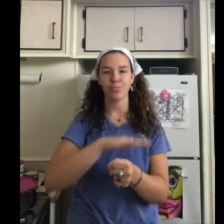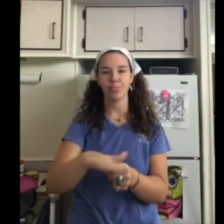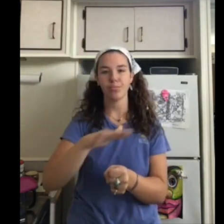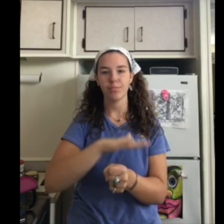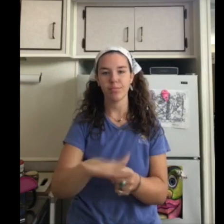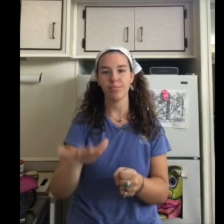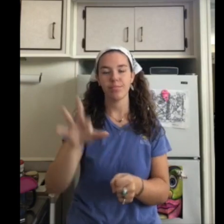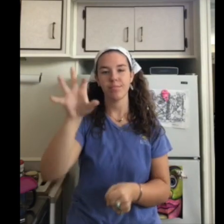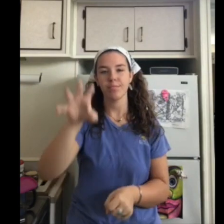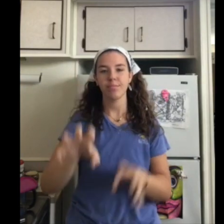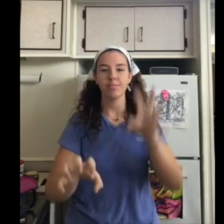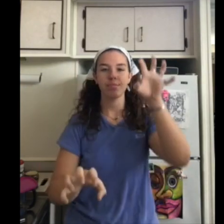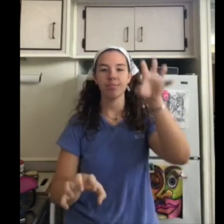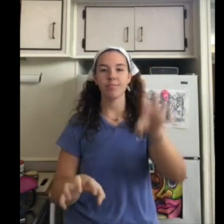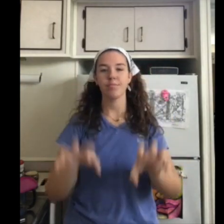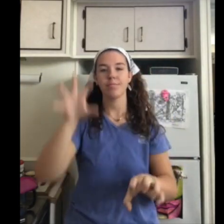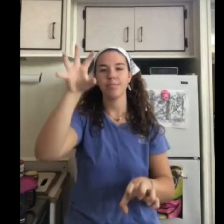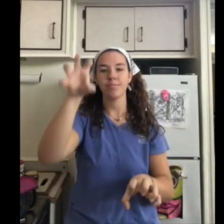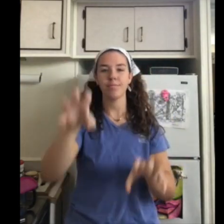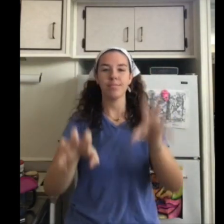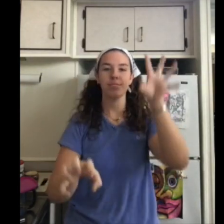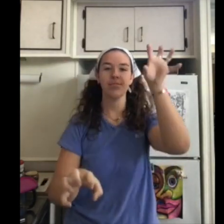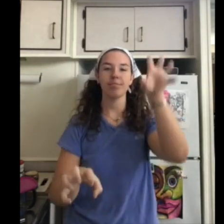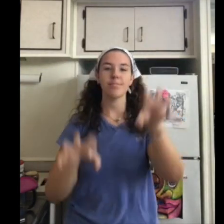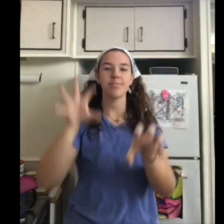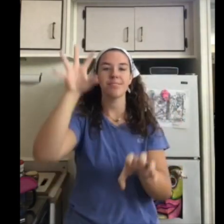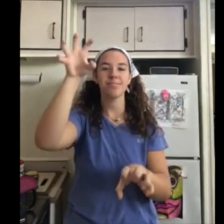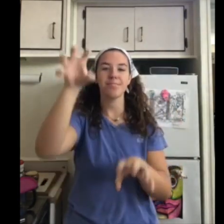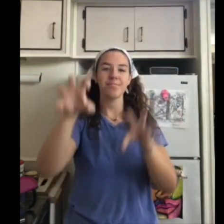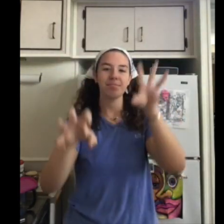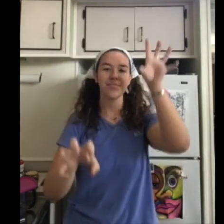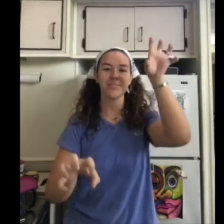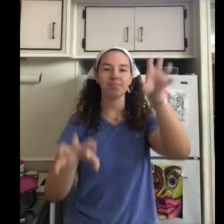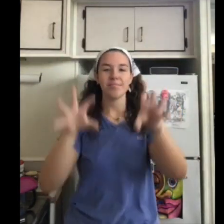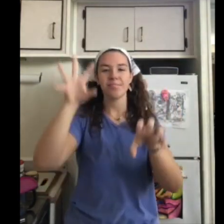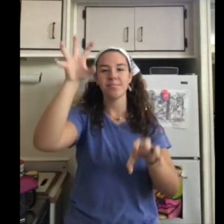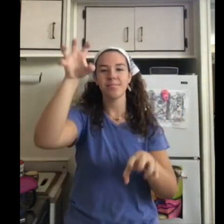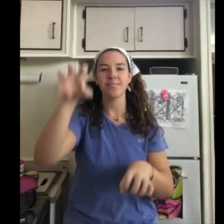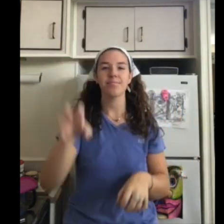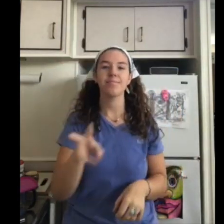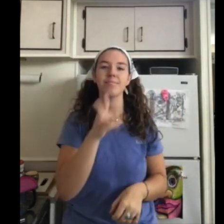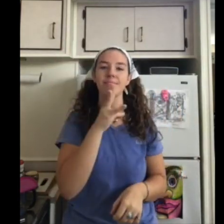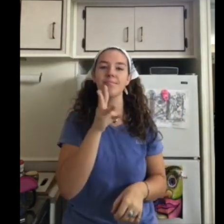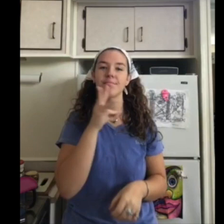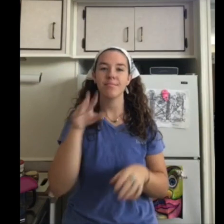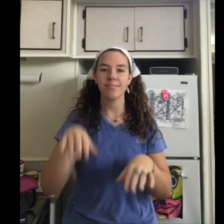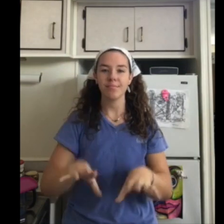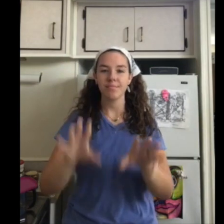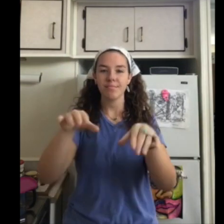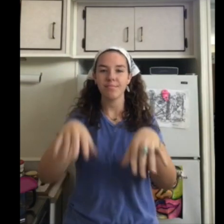and hillsides enough to climb. There are oceans